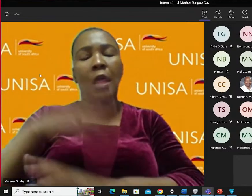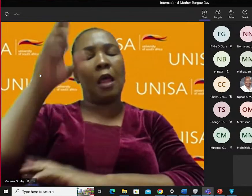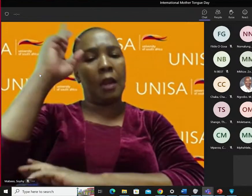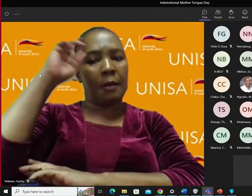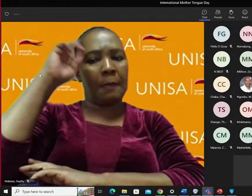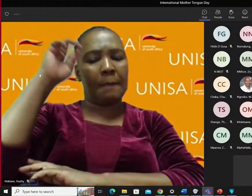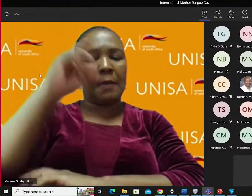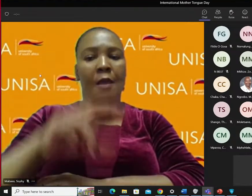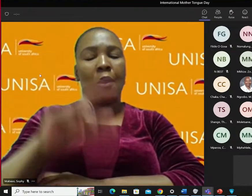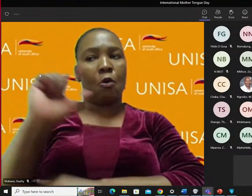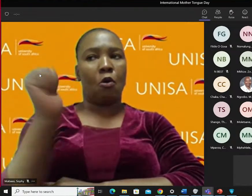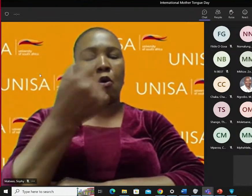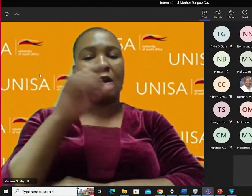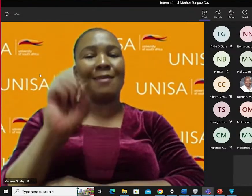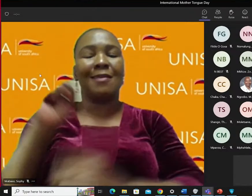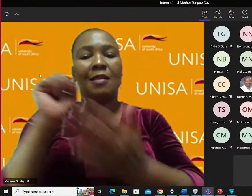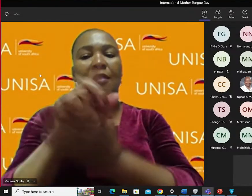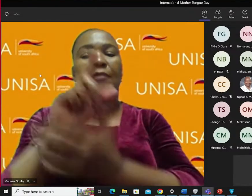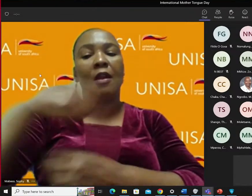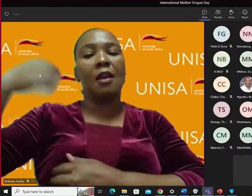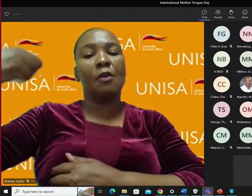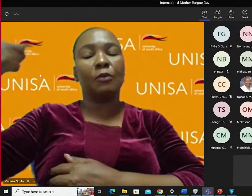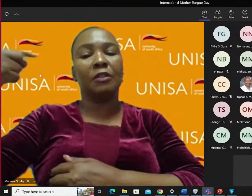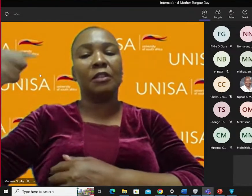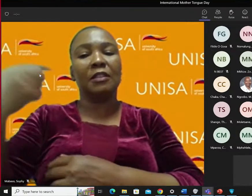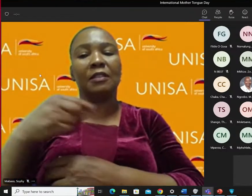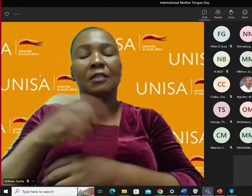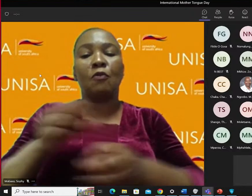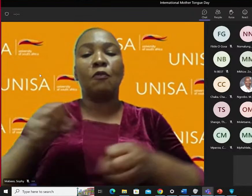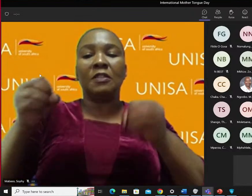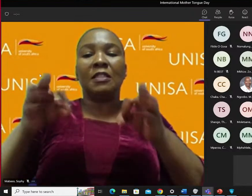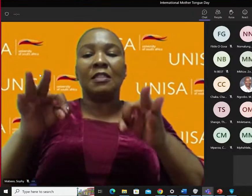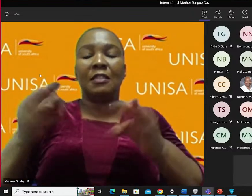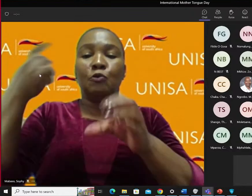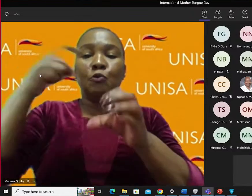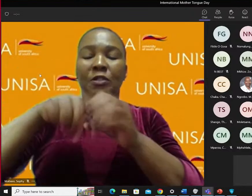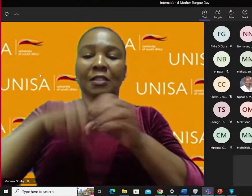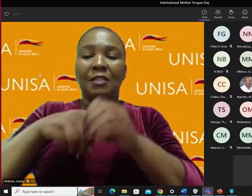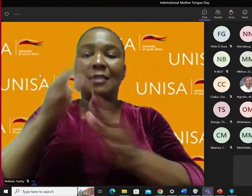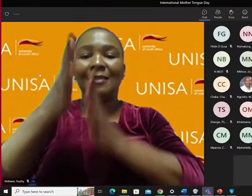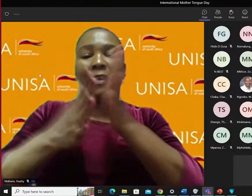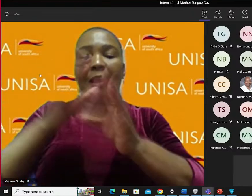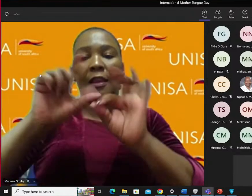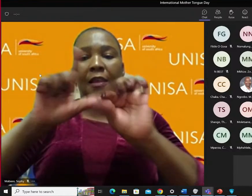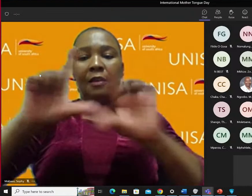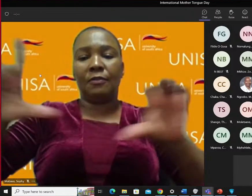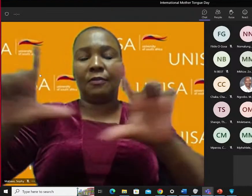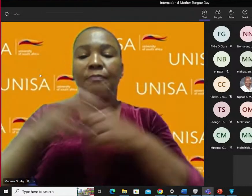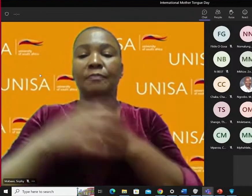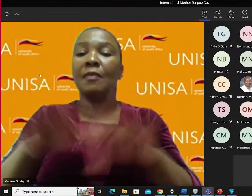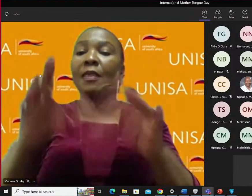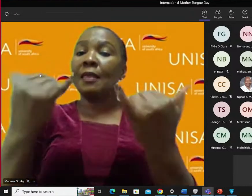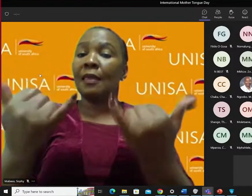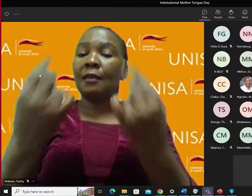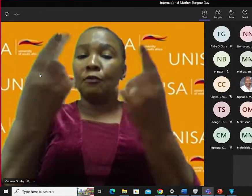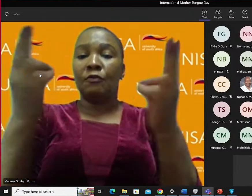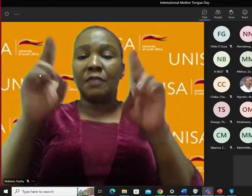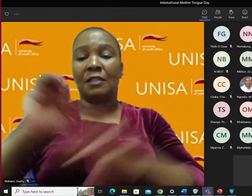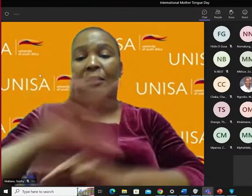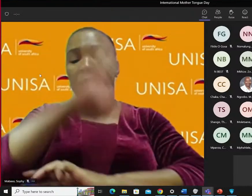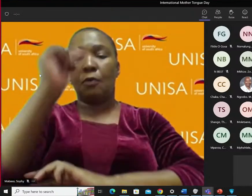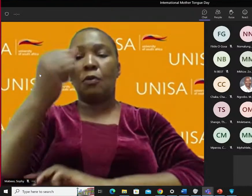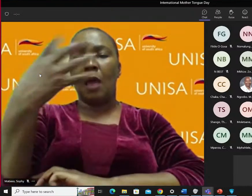all 11 official languages, including sign language. Here at UNISA, we've got a